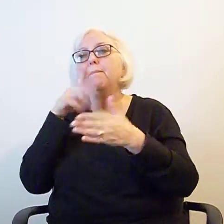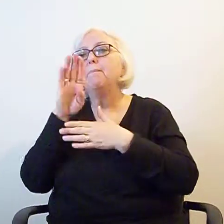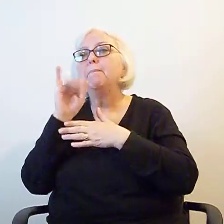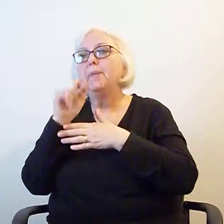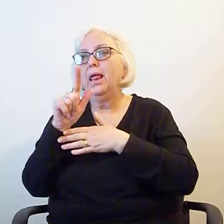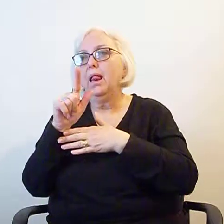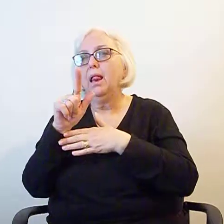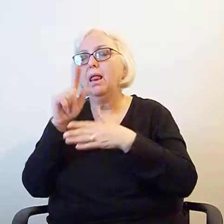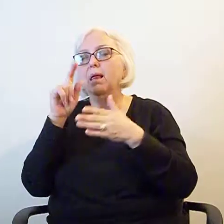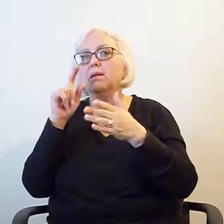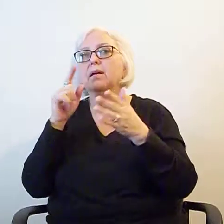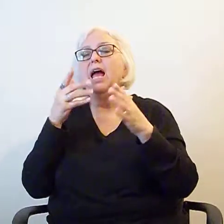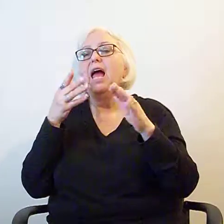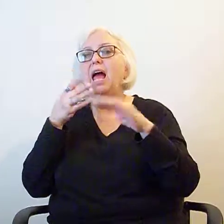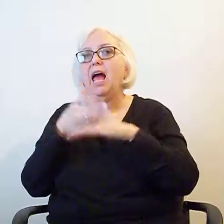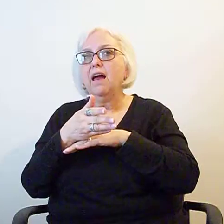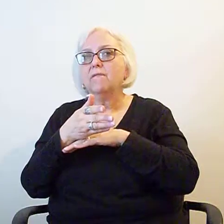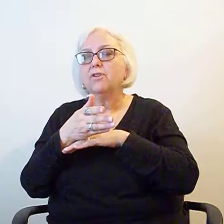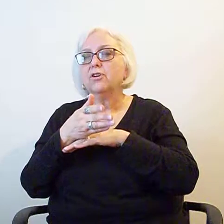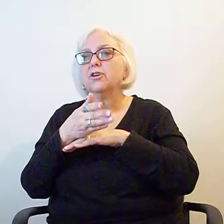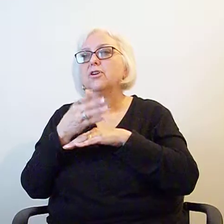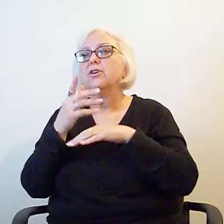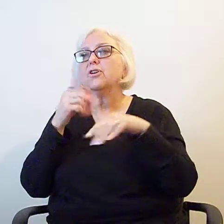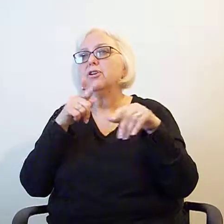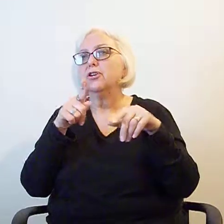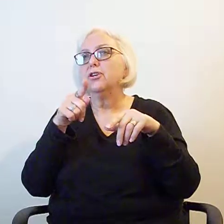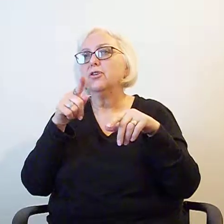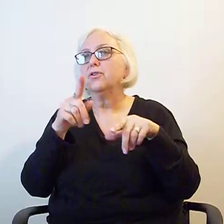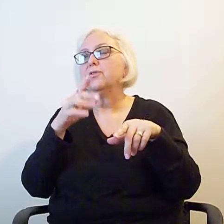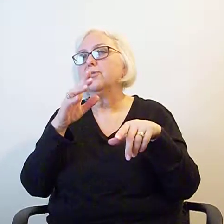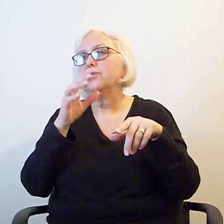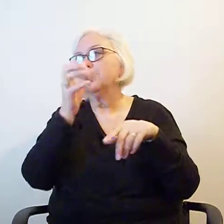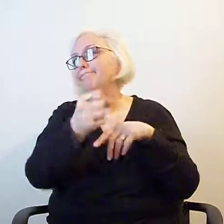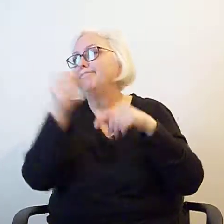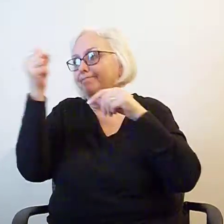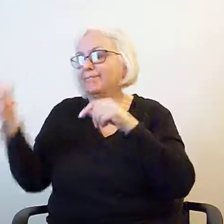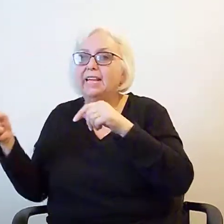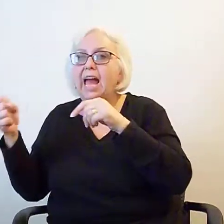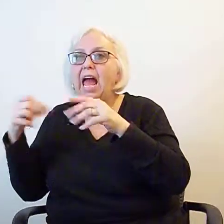after you have gone into interruption status.